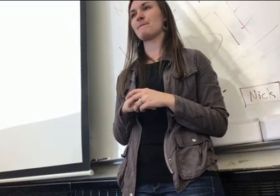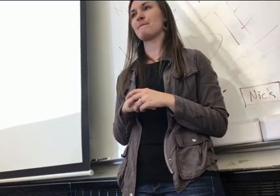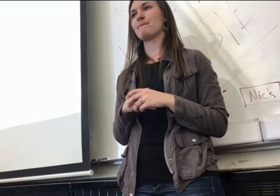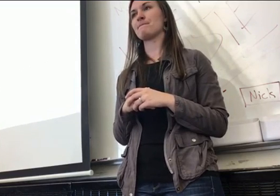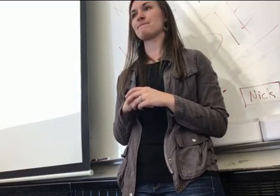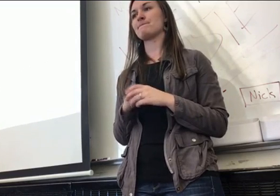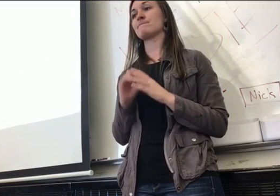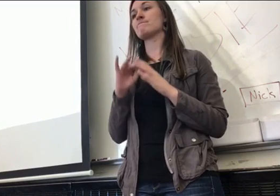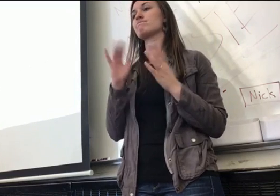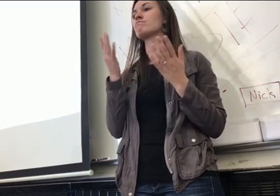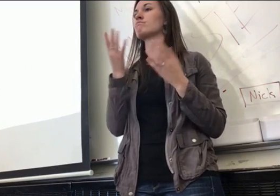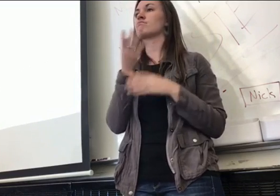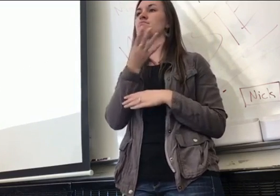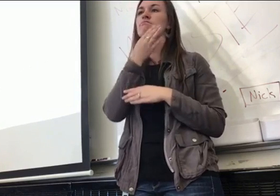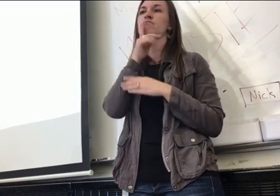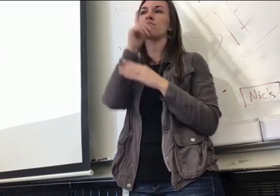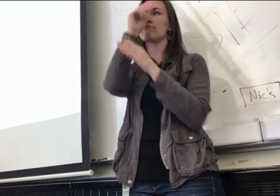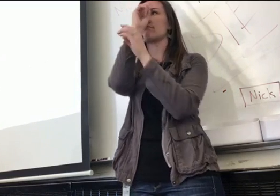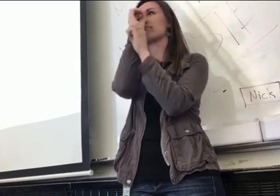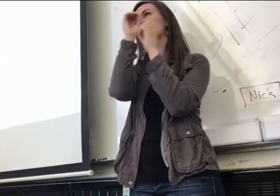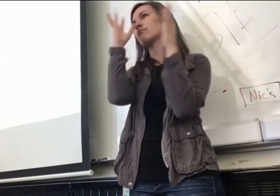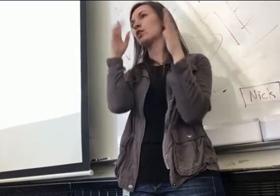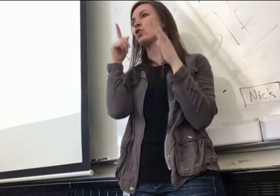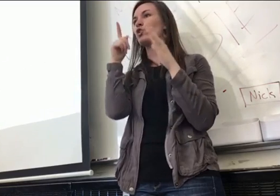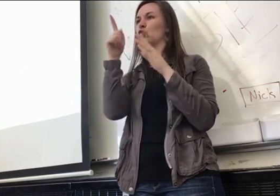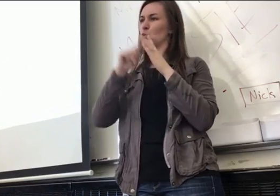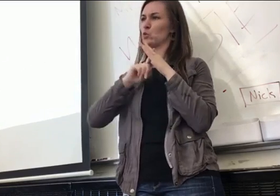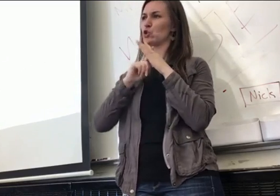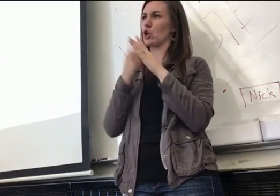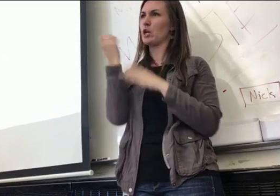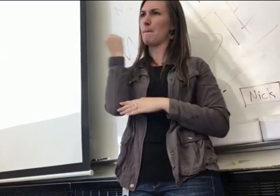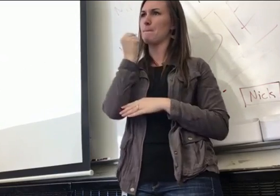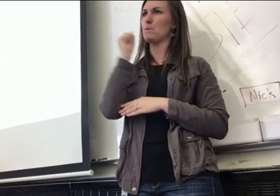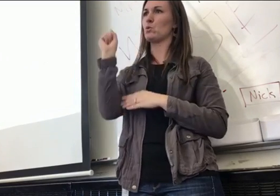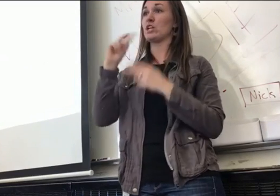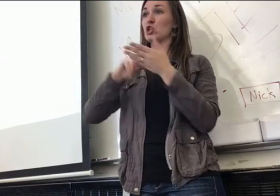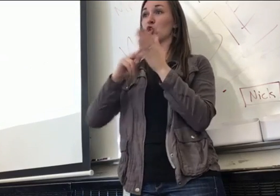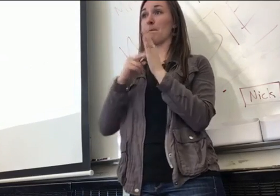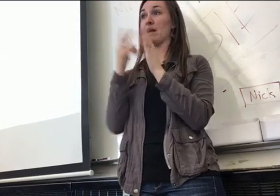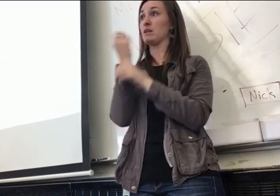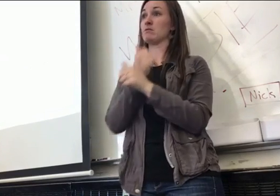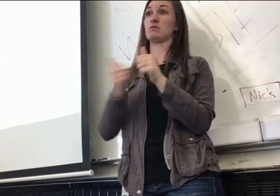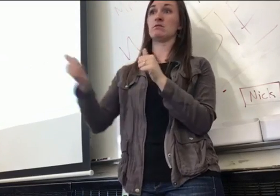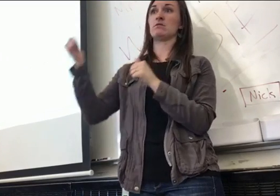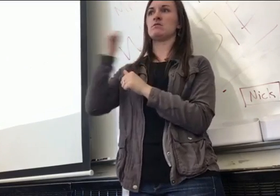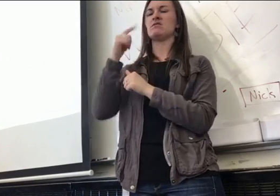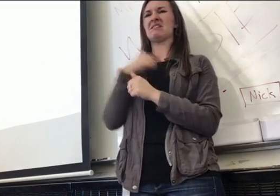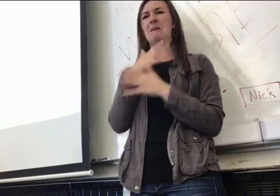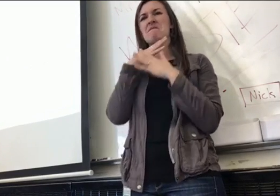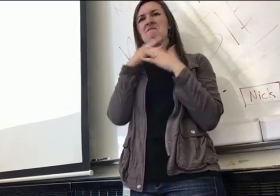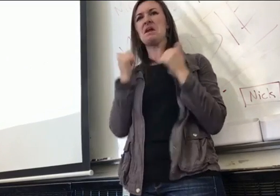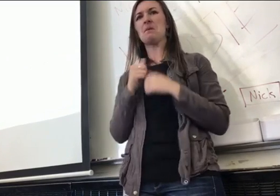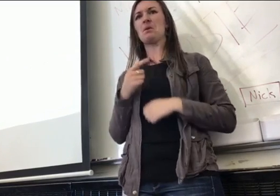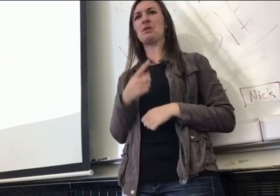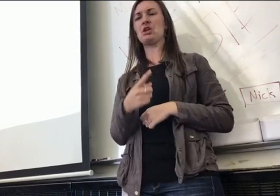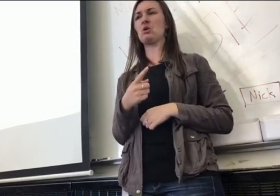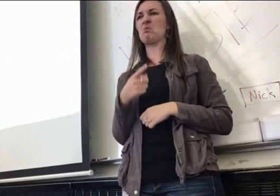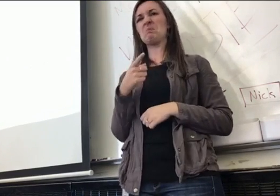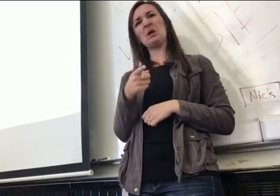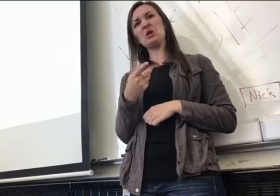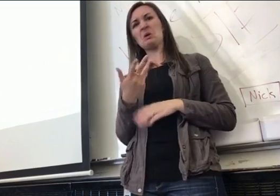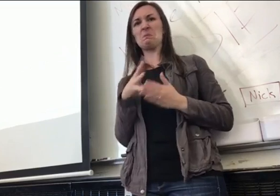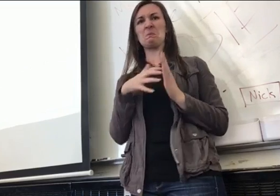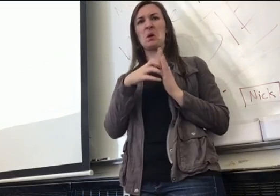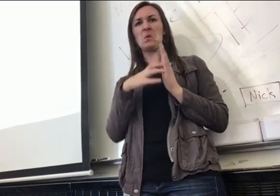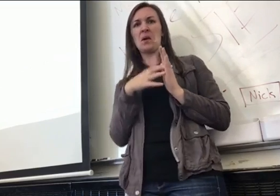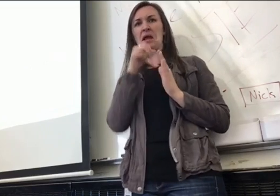you caused a mutiny and they're fed up with you. You may not be the strongest person, so they decide, you know what, we're just going to get rid